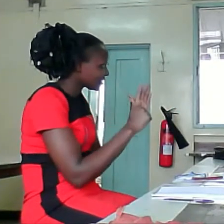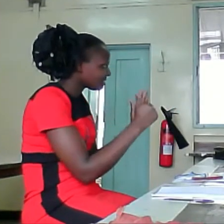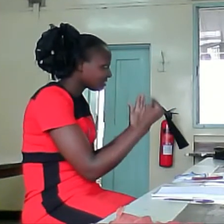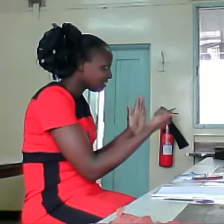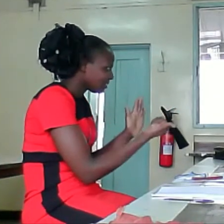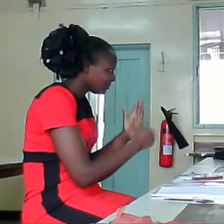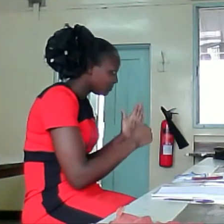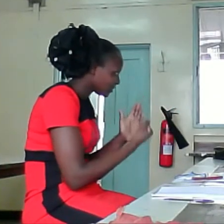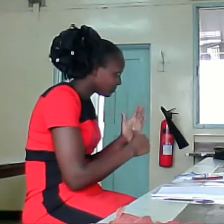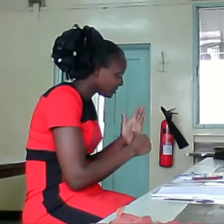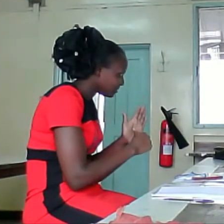stories.